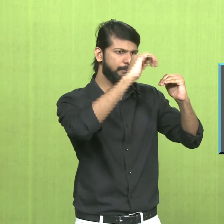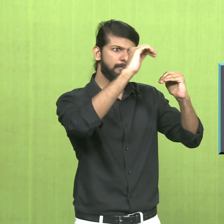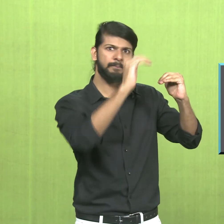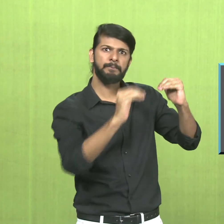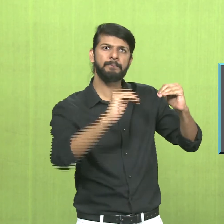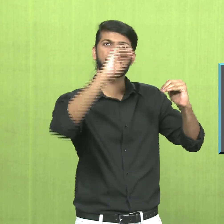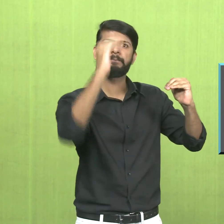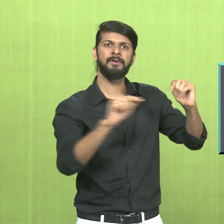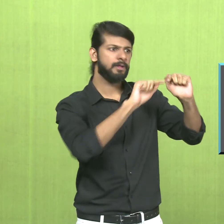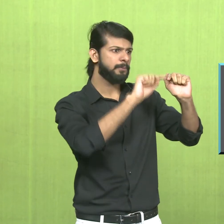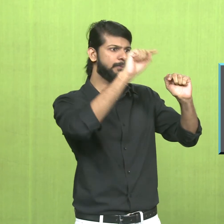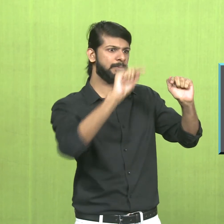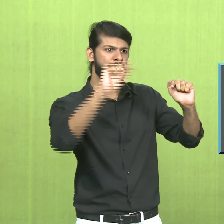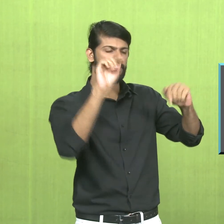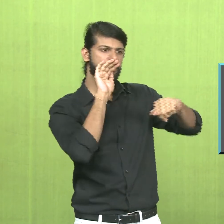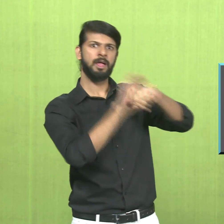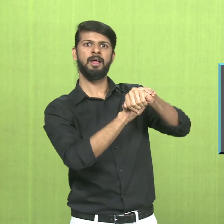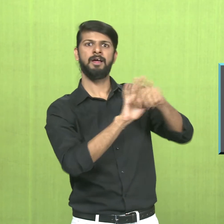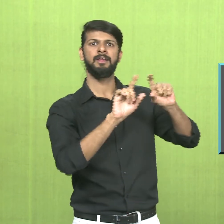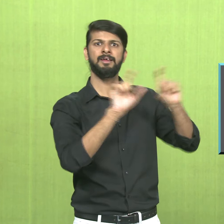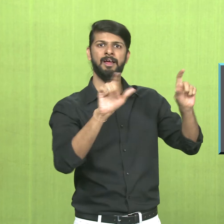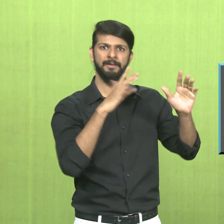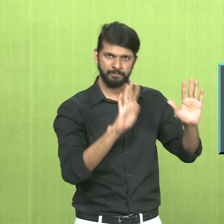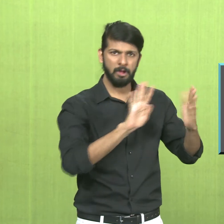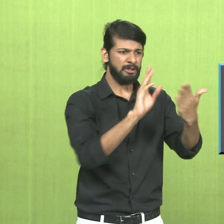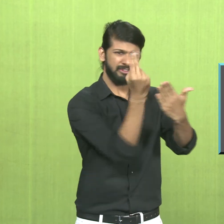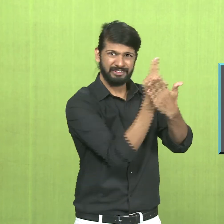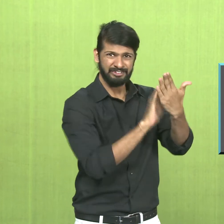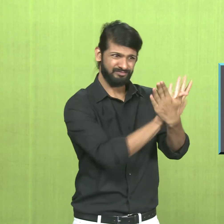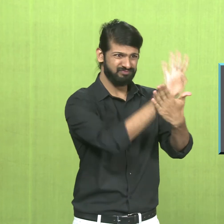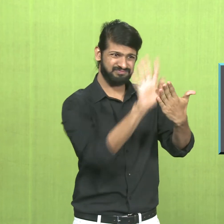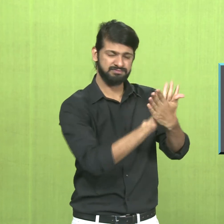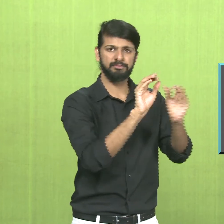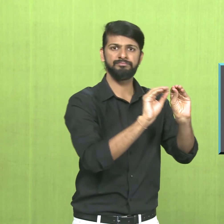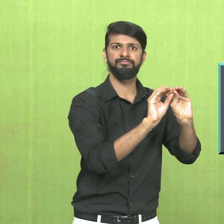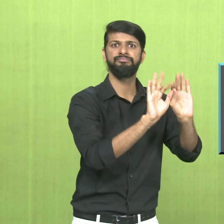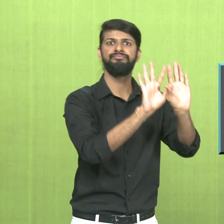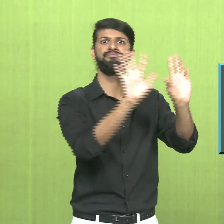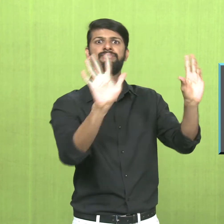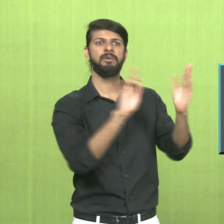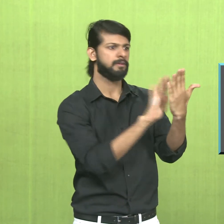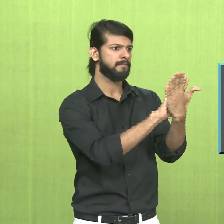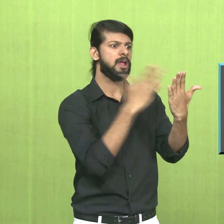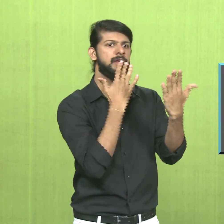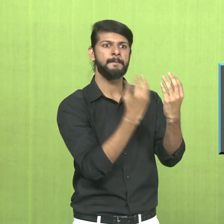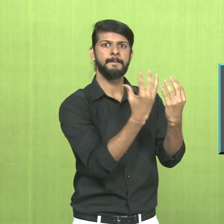where first you paint the entire surface with pastel colors and then use some kind of a